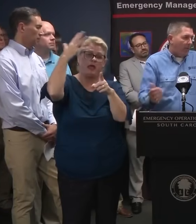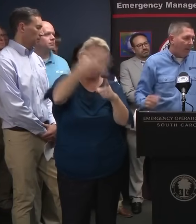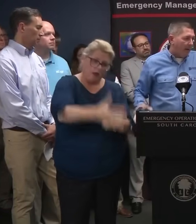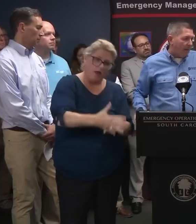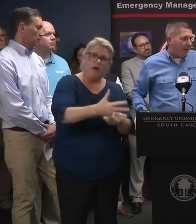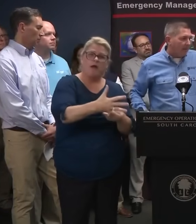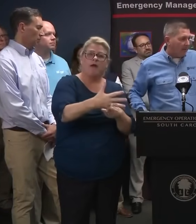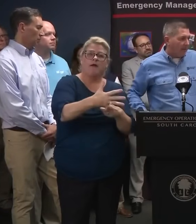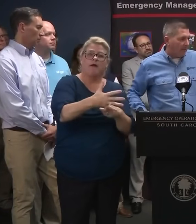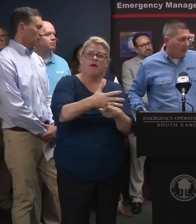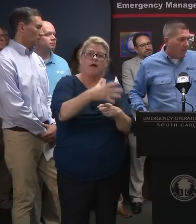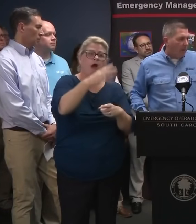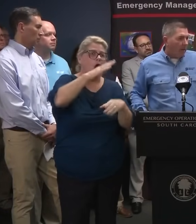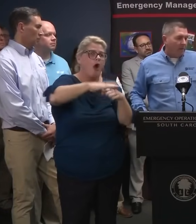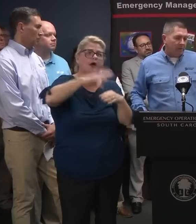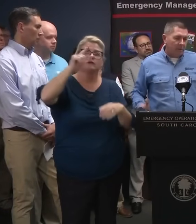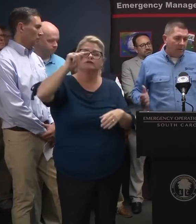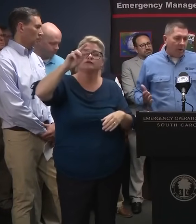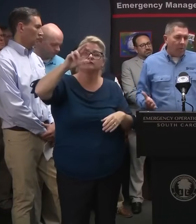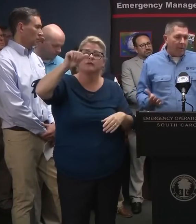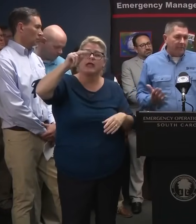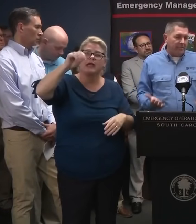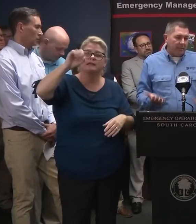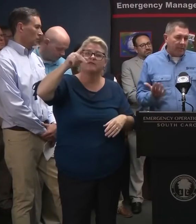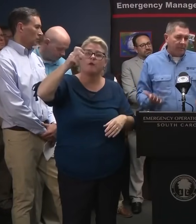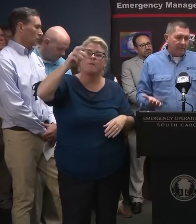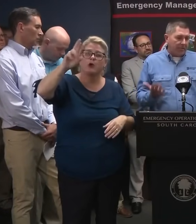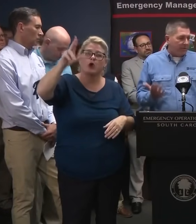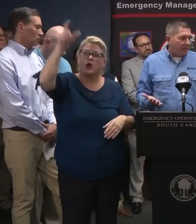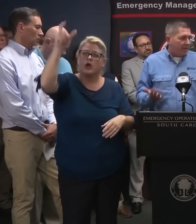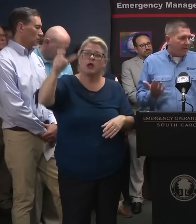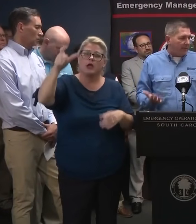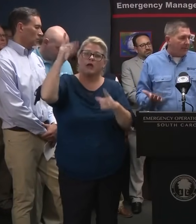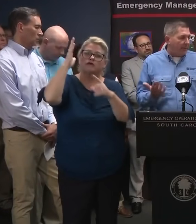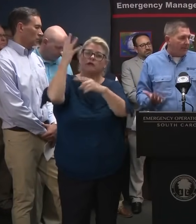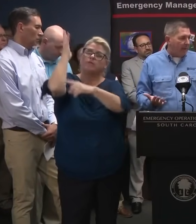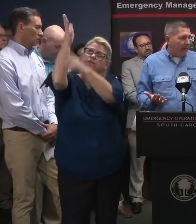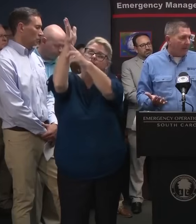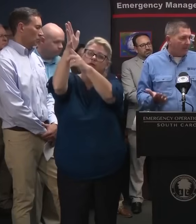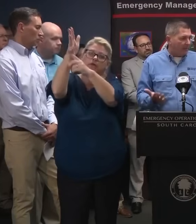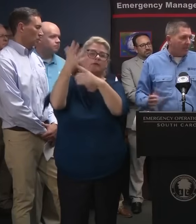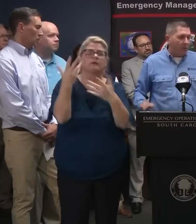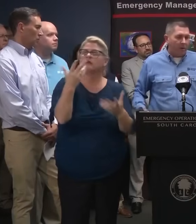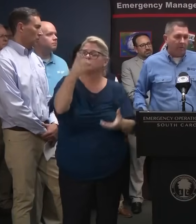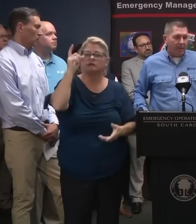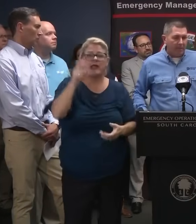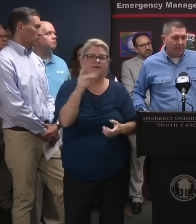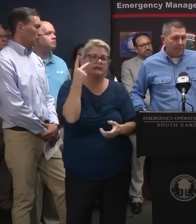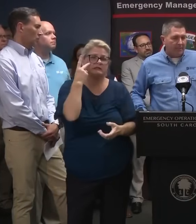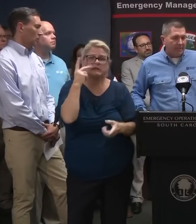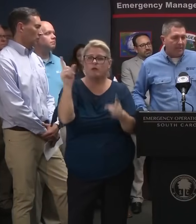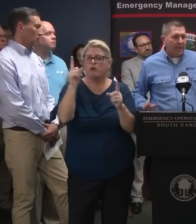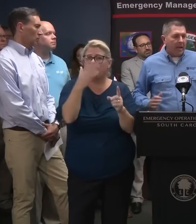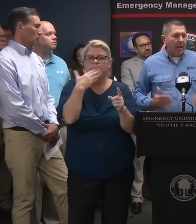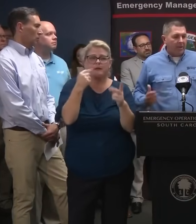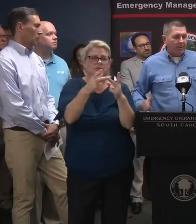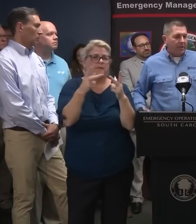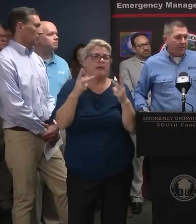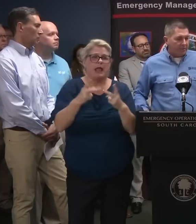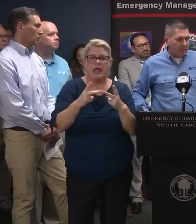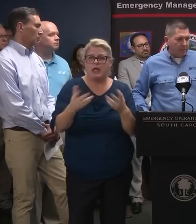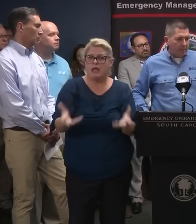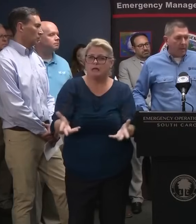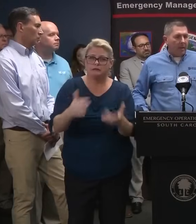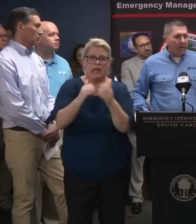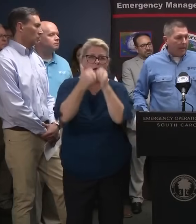switchgear or a pad-mounted transformer. So you always, as the governor said, you just got to take it in balance and see where are the best places, how you